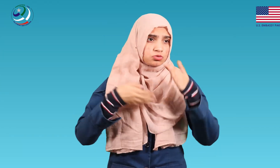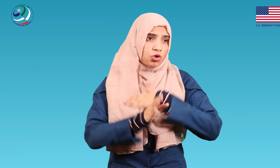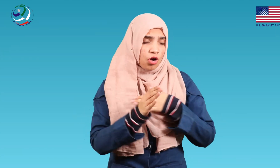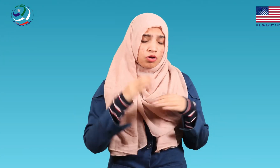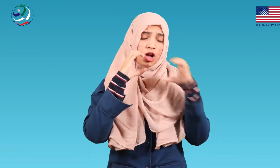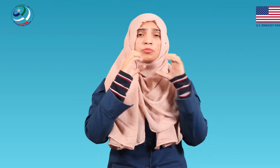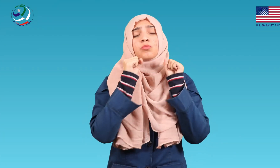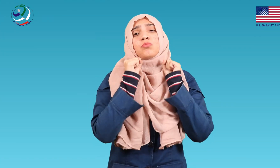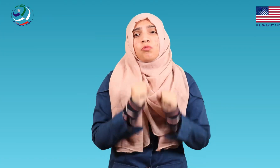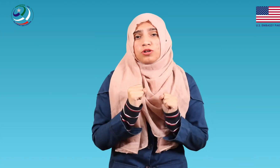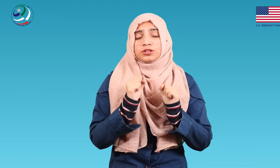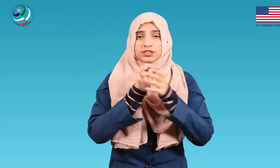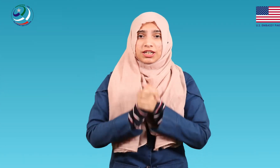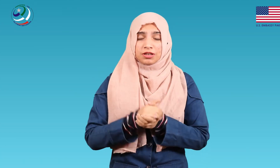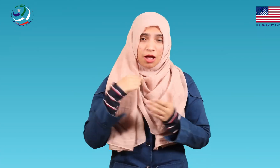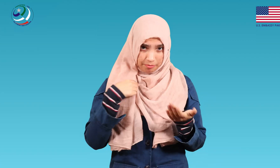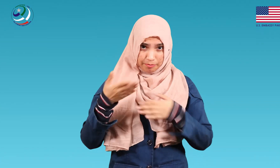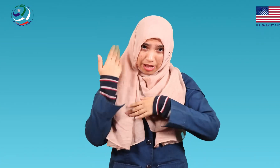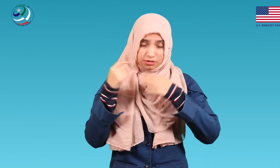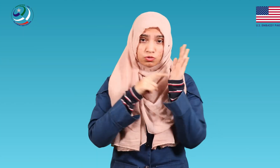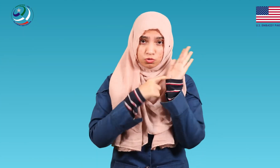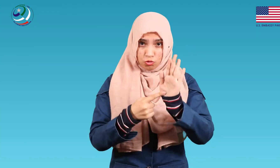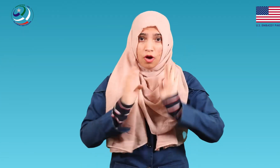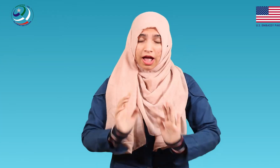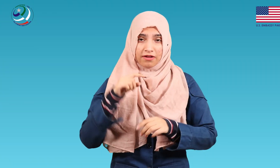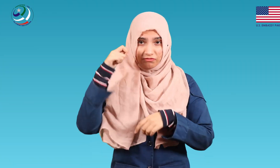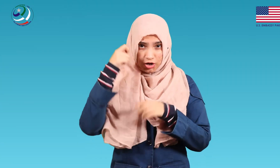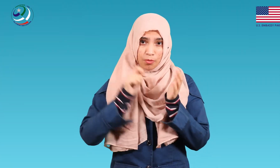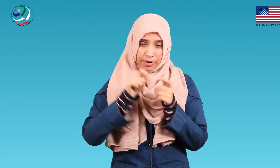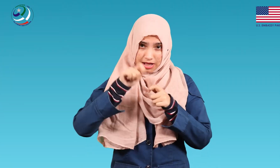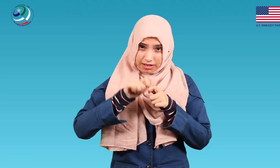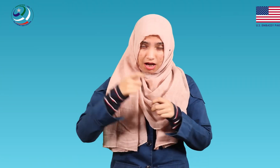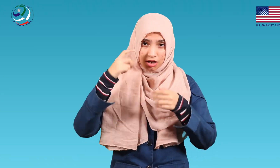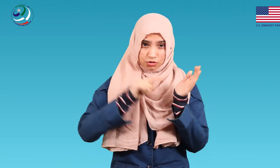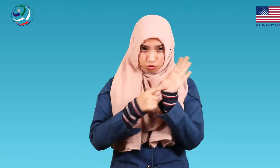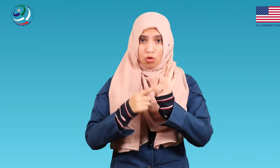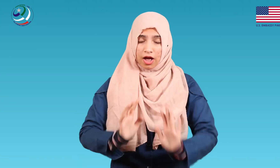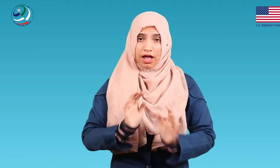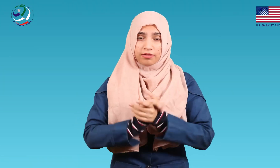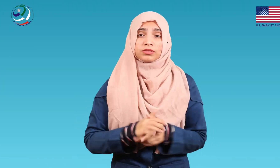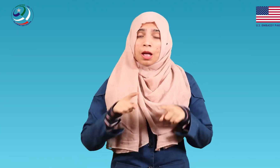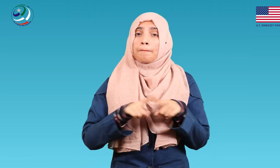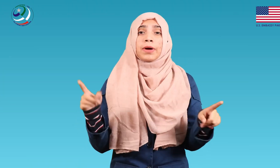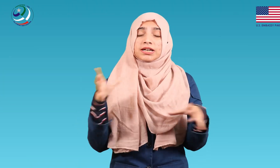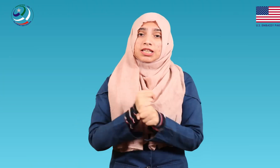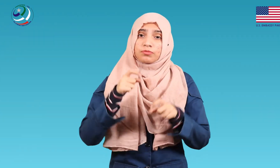to a bank. We try to demonstrate this as well by making videos on different scenarios. However, the biggest problem